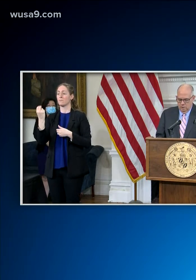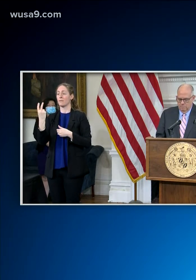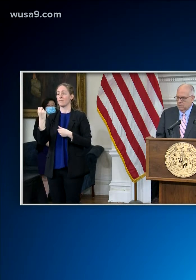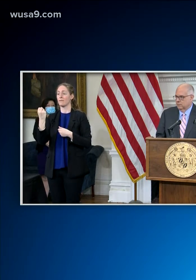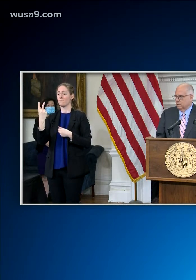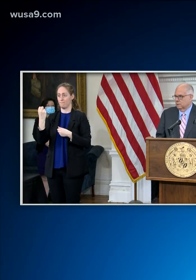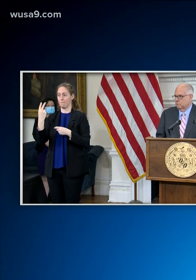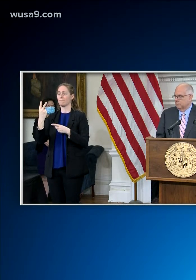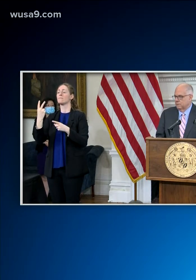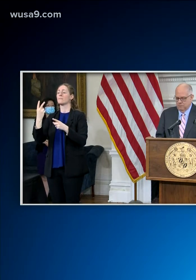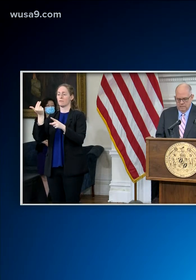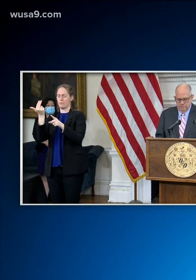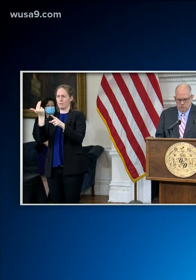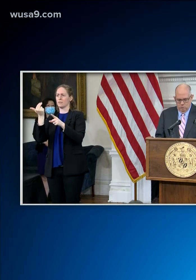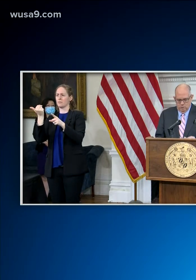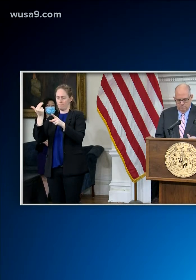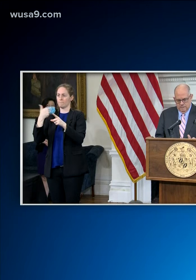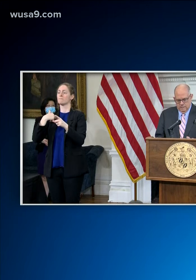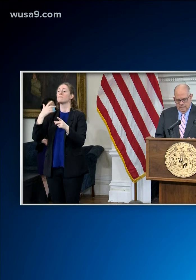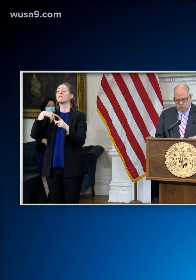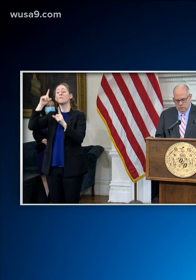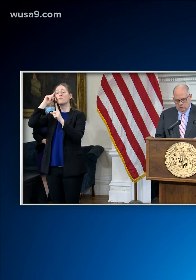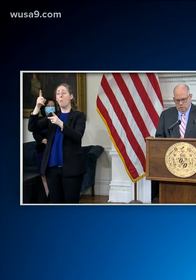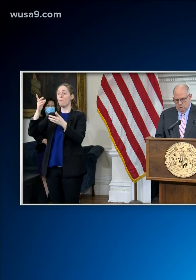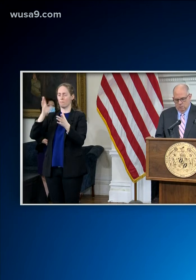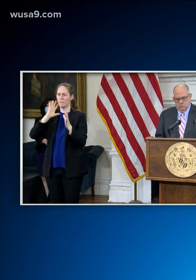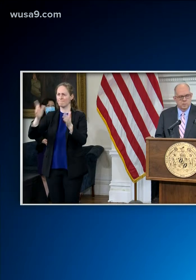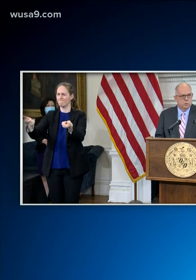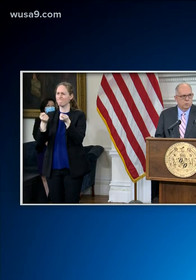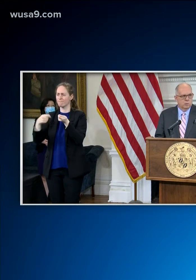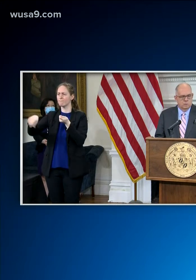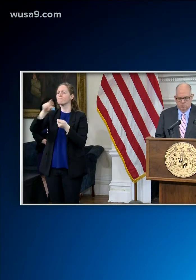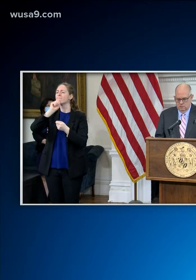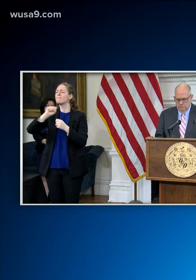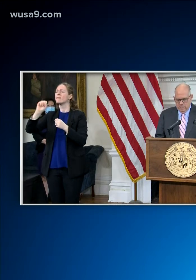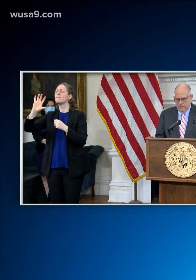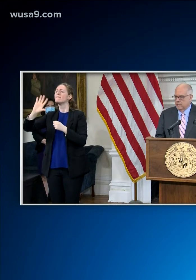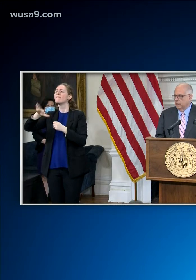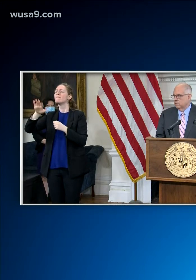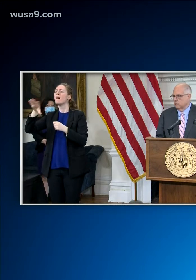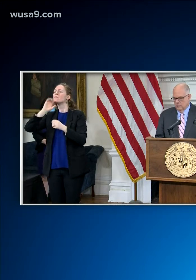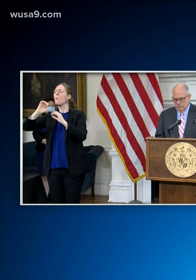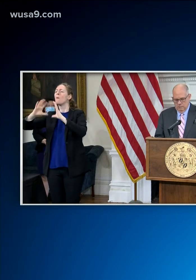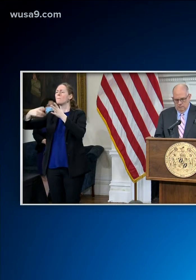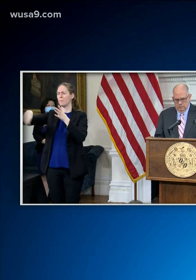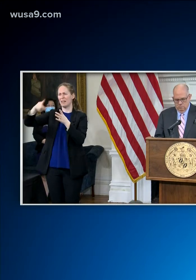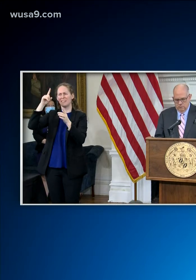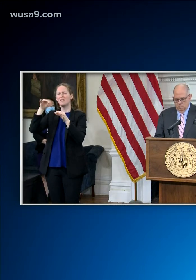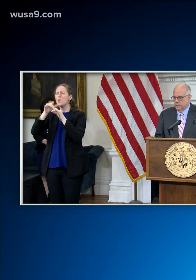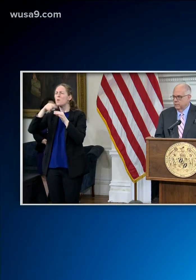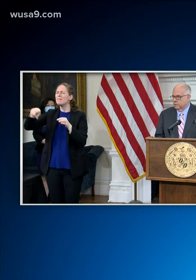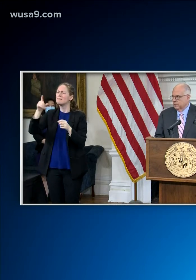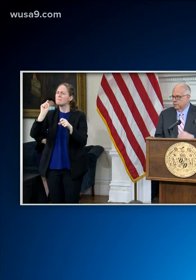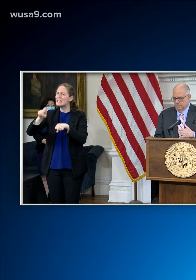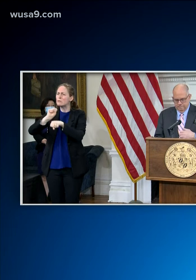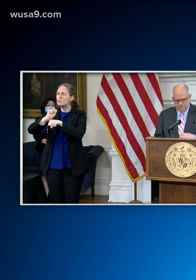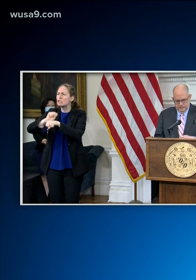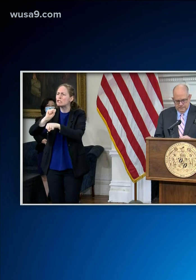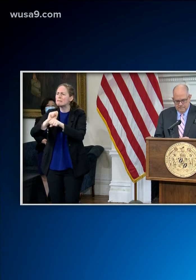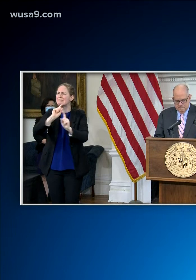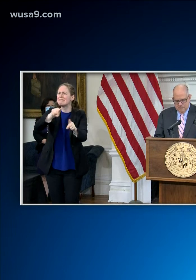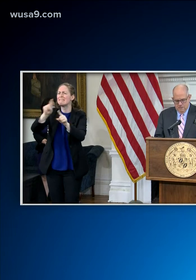include all Marylanders 55 and older, as well as all essential workers of any age in critical